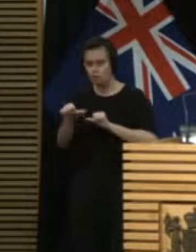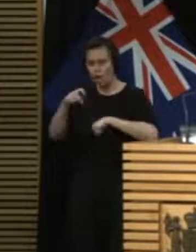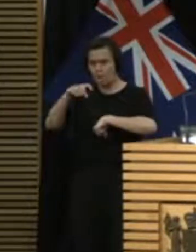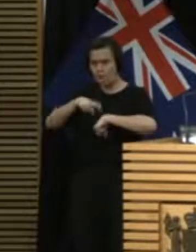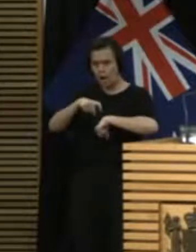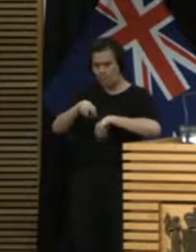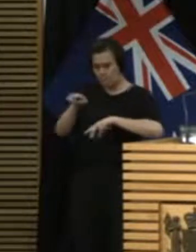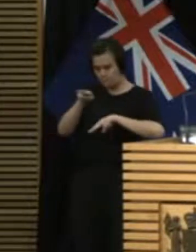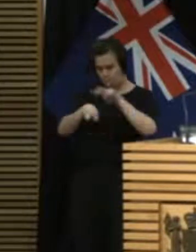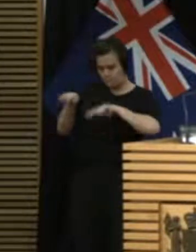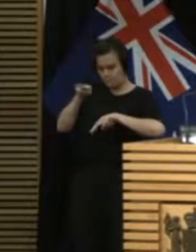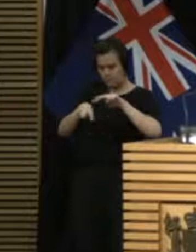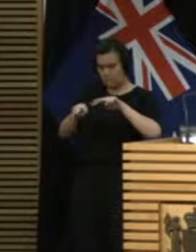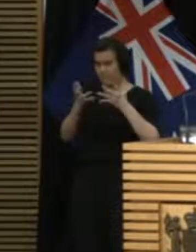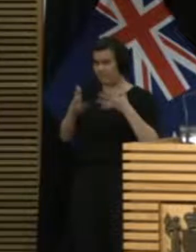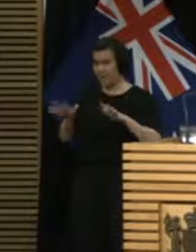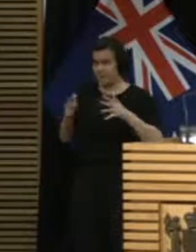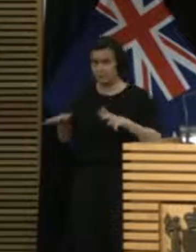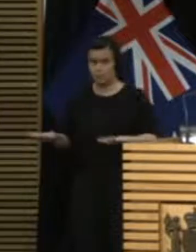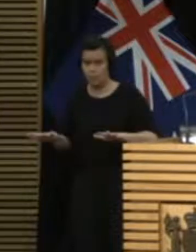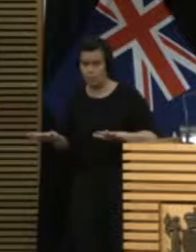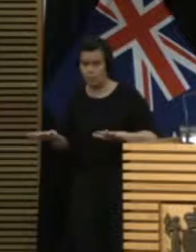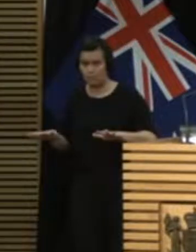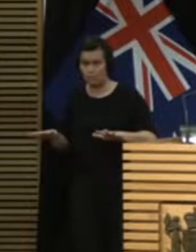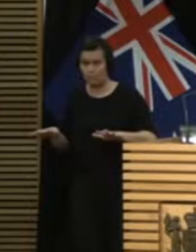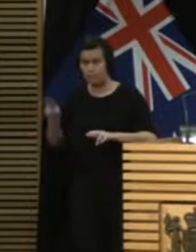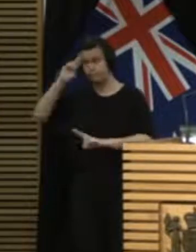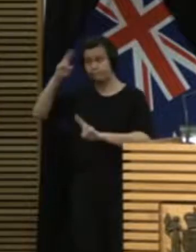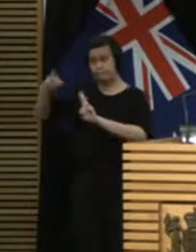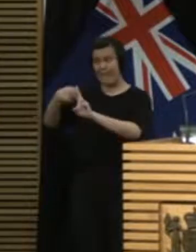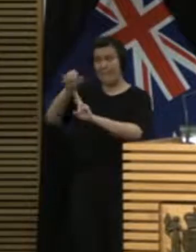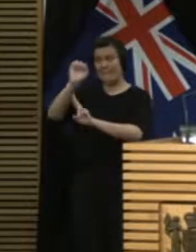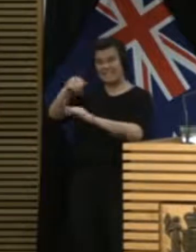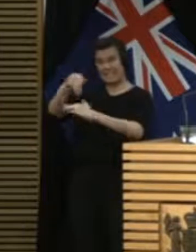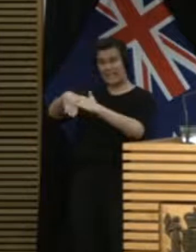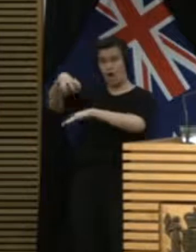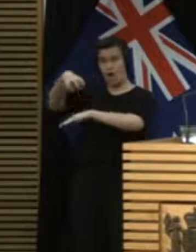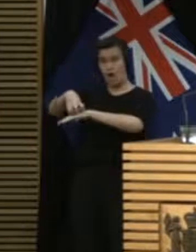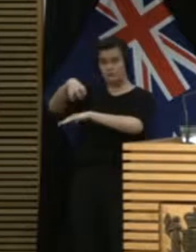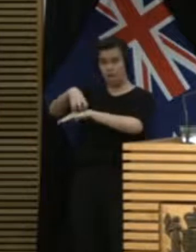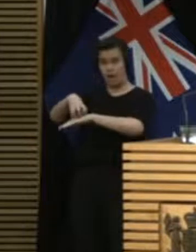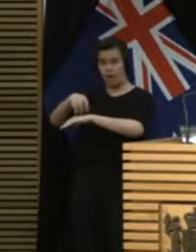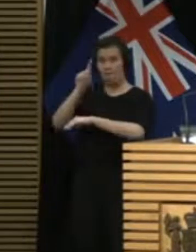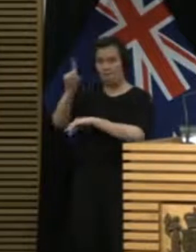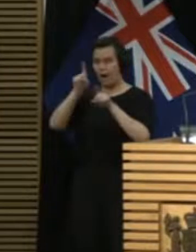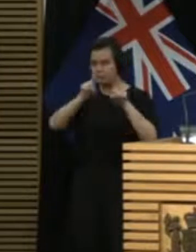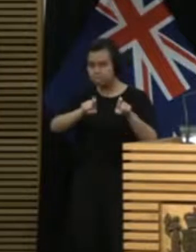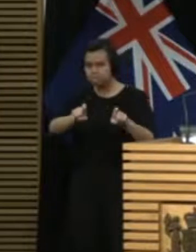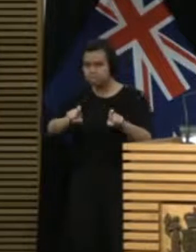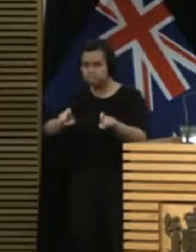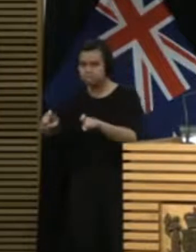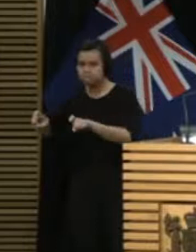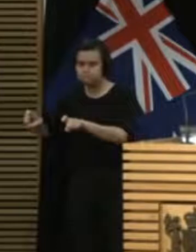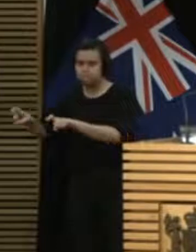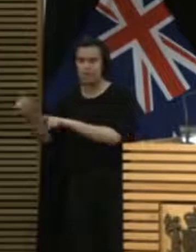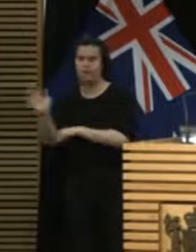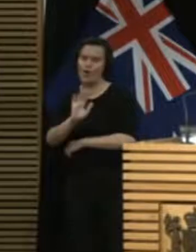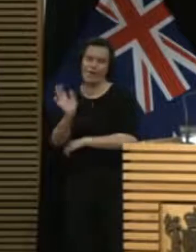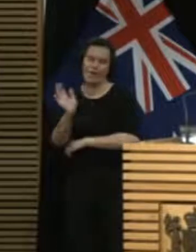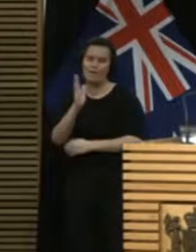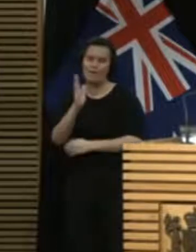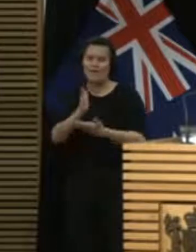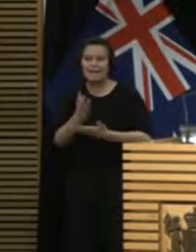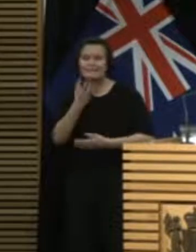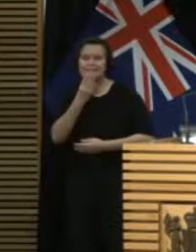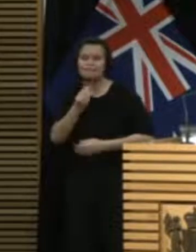counted as admissions, but they hadn't actually been admitted to a ward. And so there was quite a spike in hospitalizations. You didn't see that